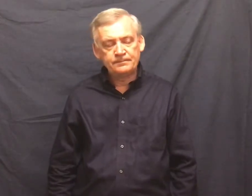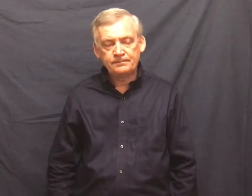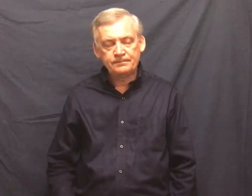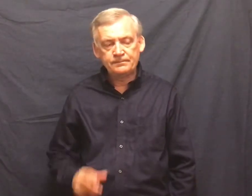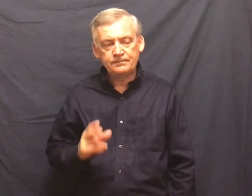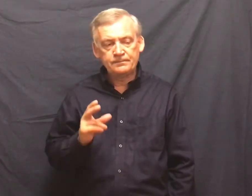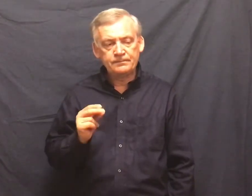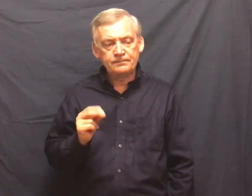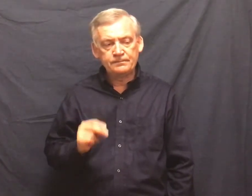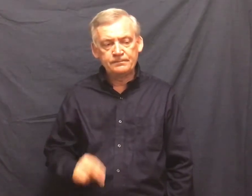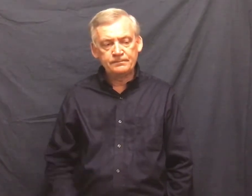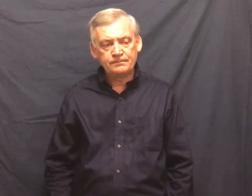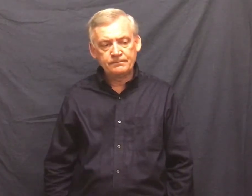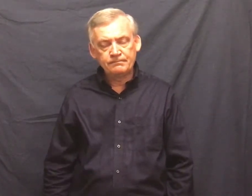Well, I can go away, said Lenny.